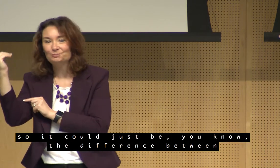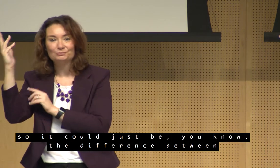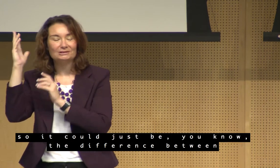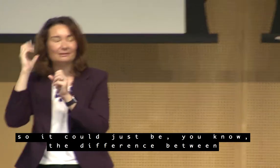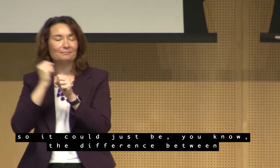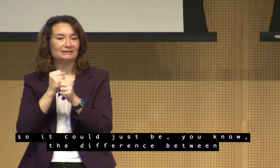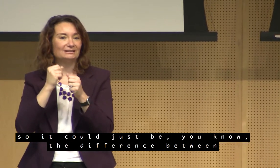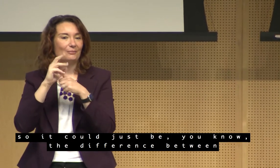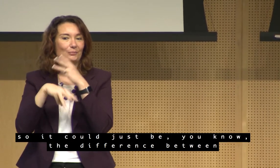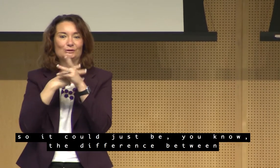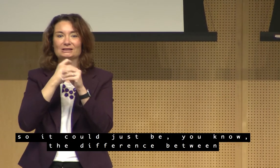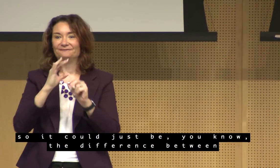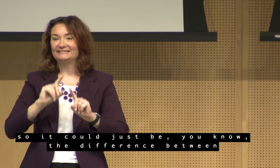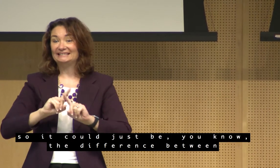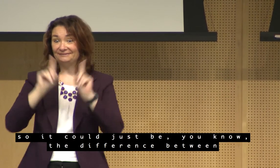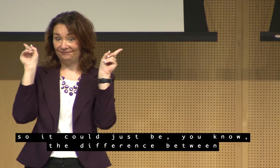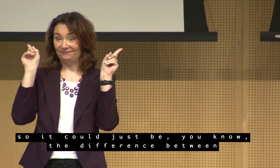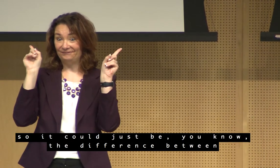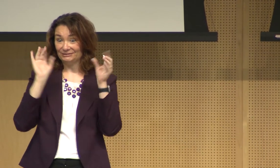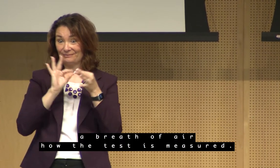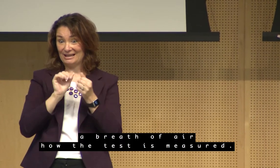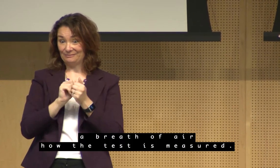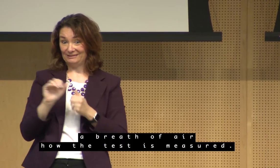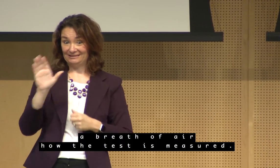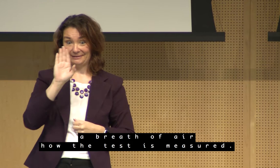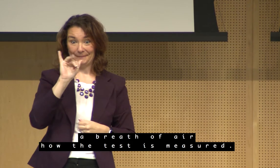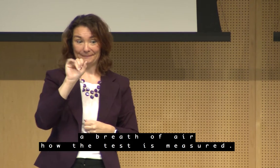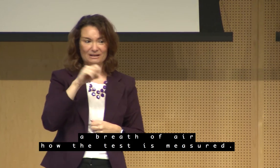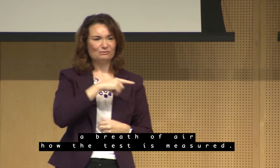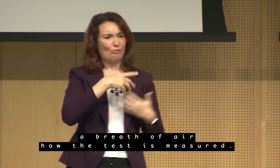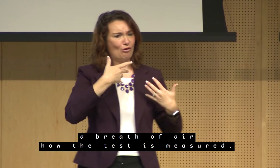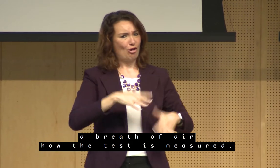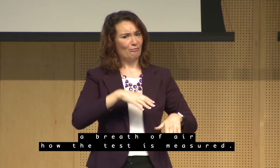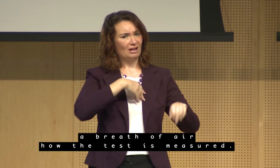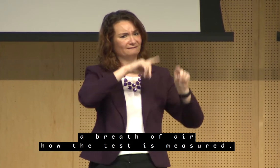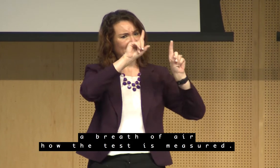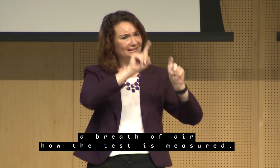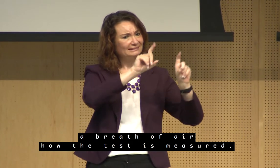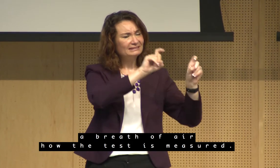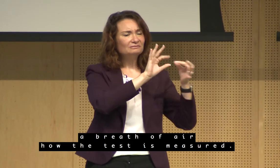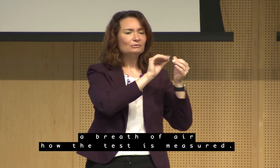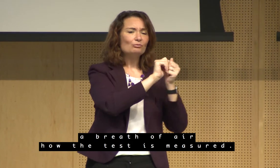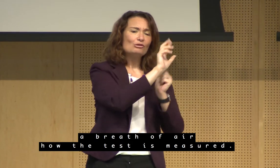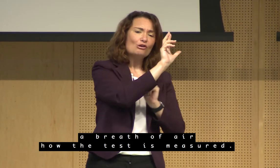could just be, you know, the difference between a breath of air, how the test is measured.